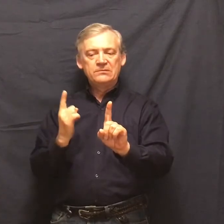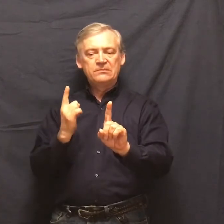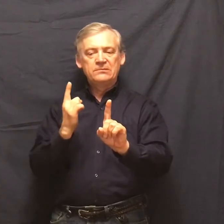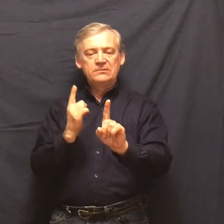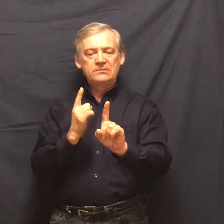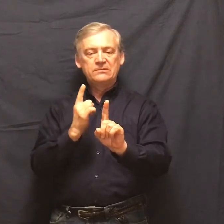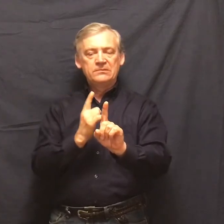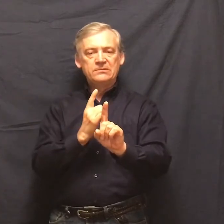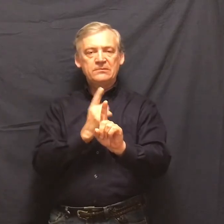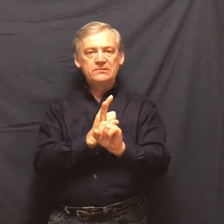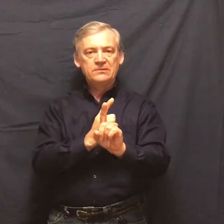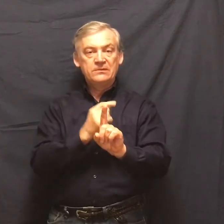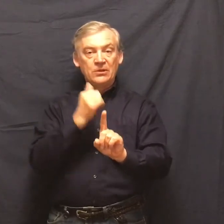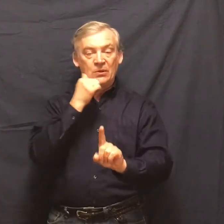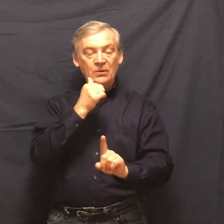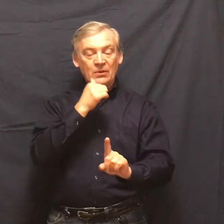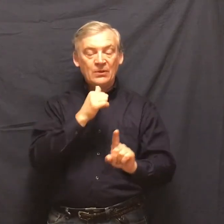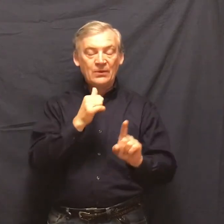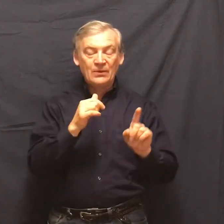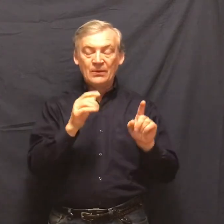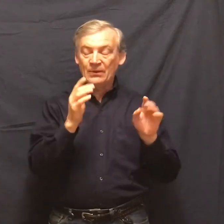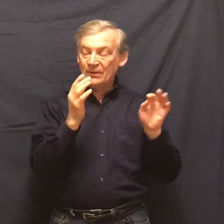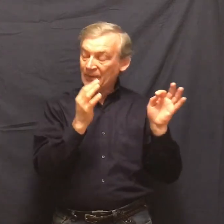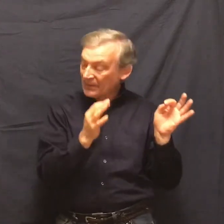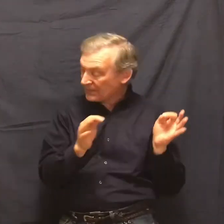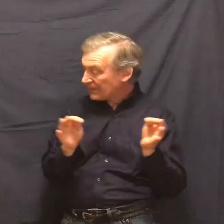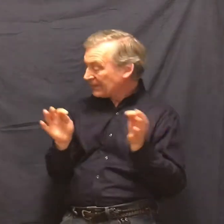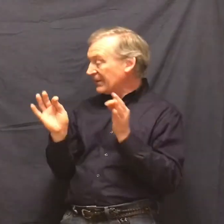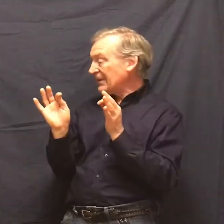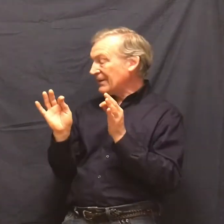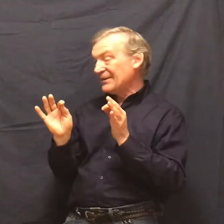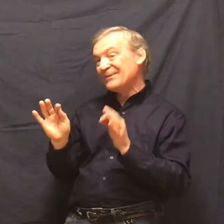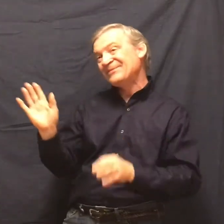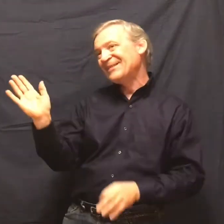She turned her head. "Hi, Slim," she said.